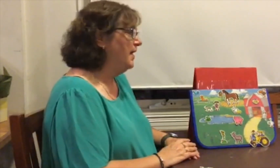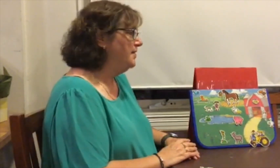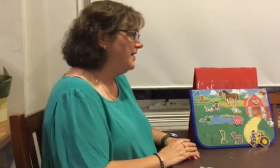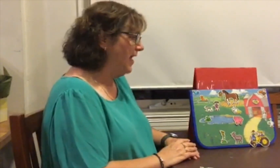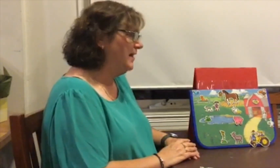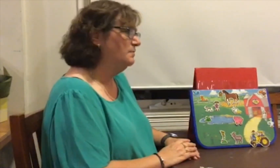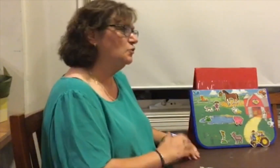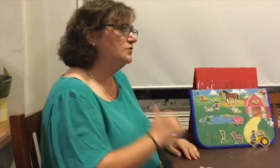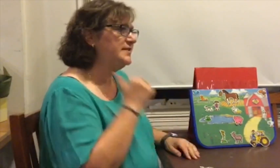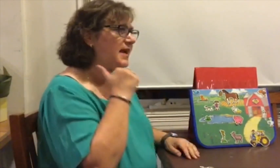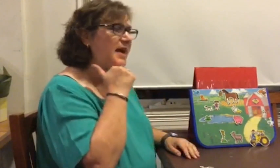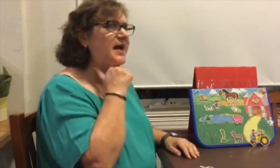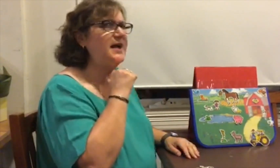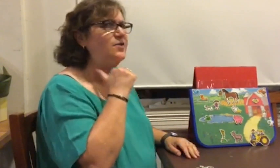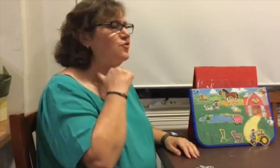The animals are hungry.